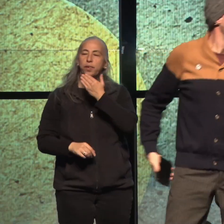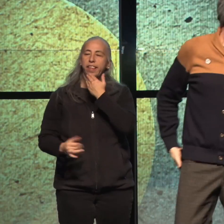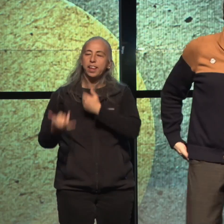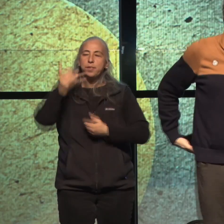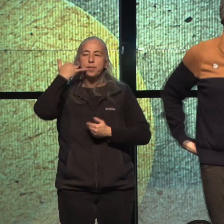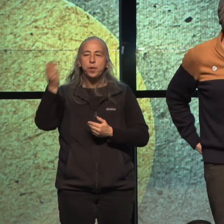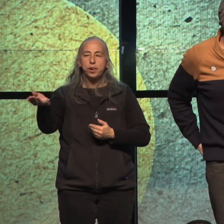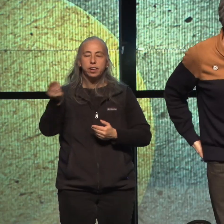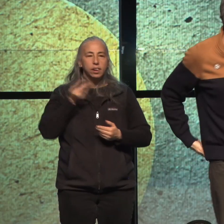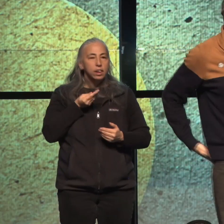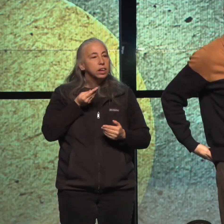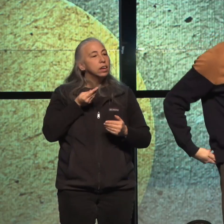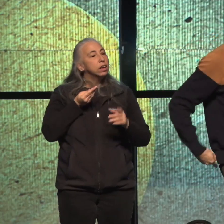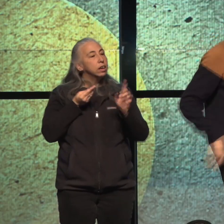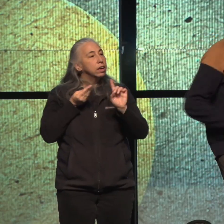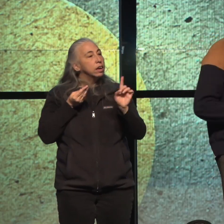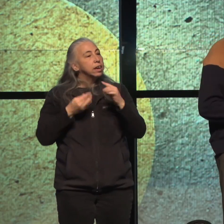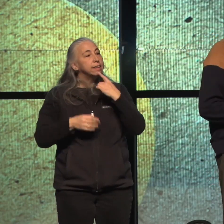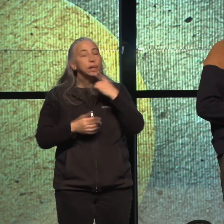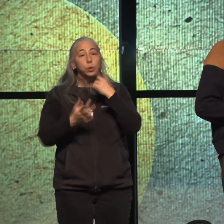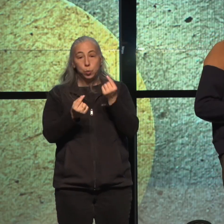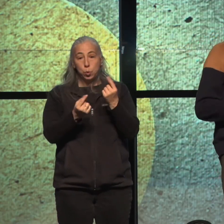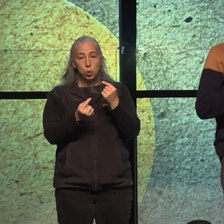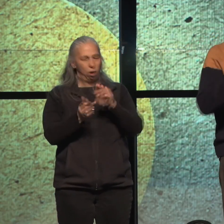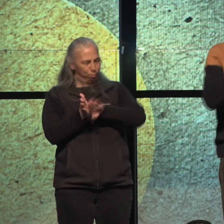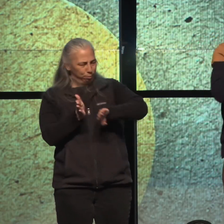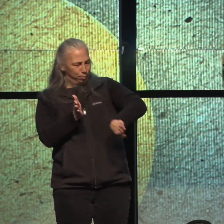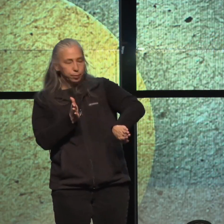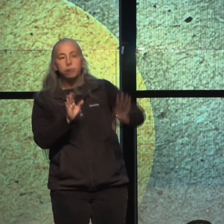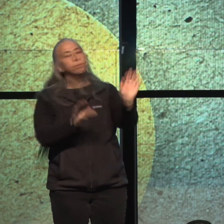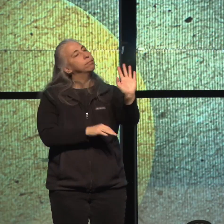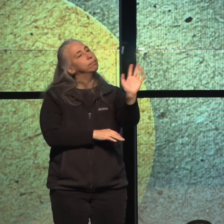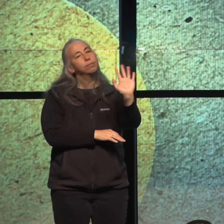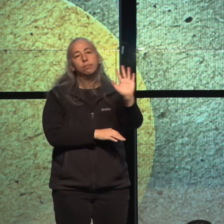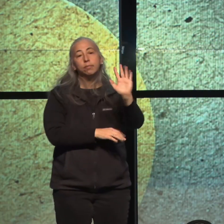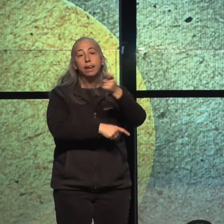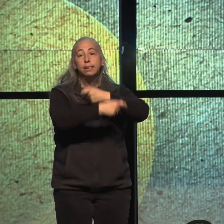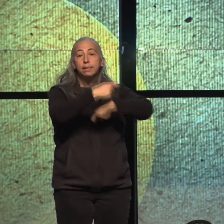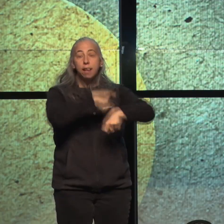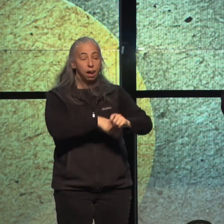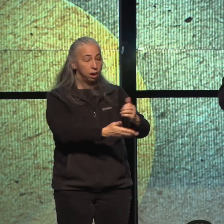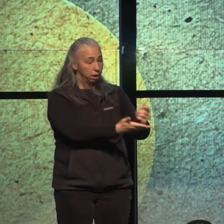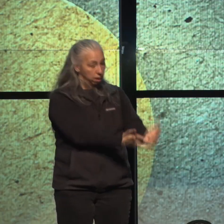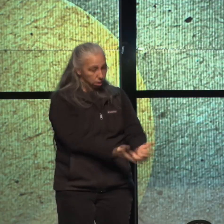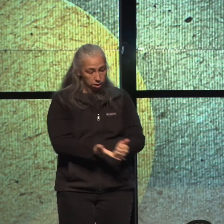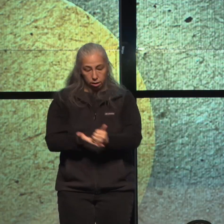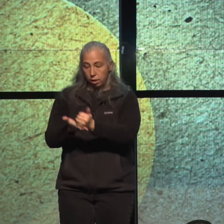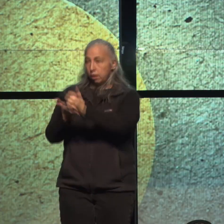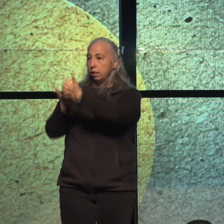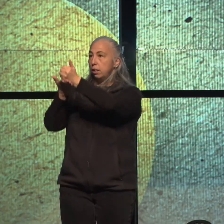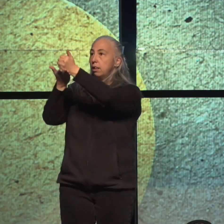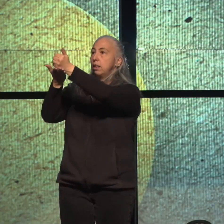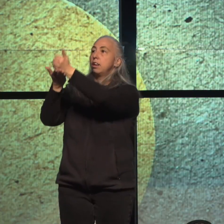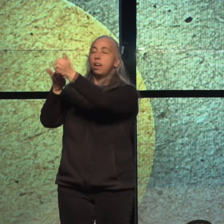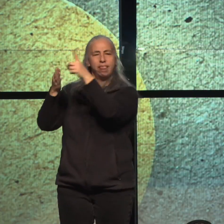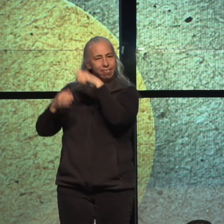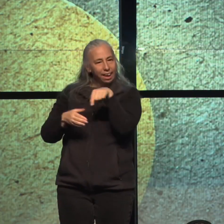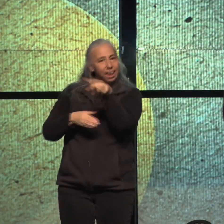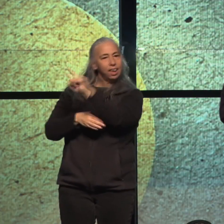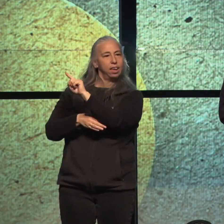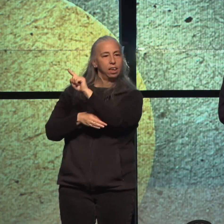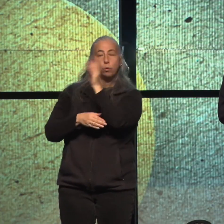we're gonna showcase them. We're gonna make them models for what true devotion looks